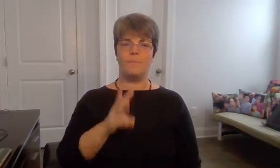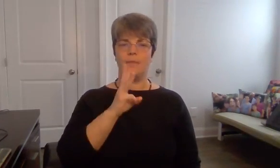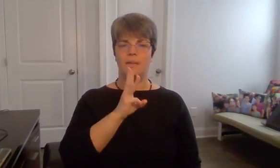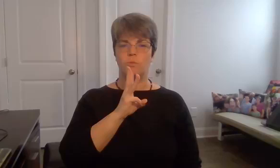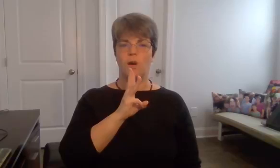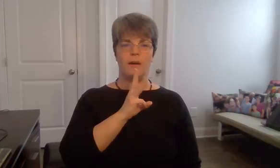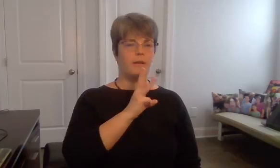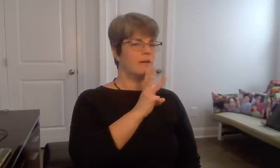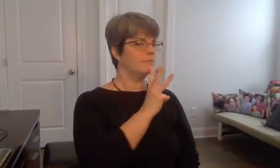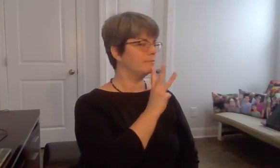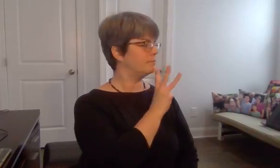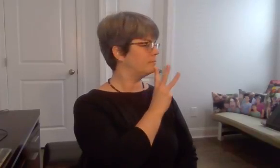Like water,